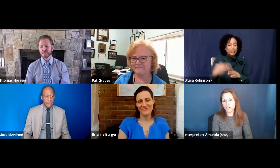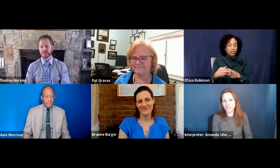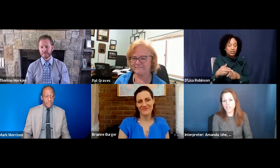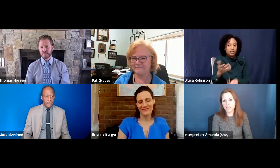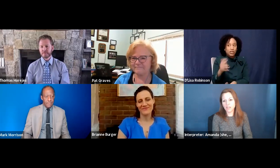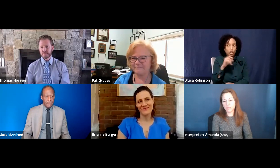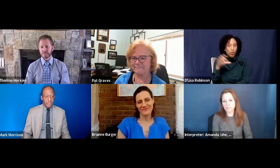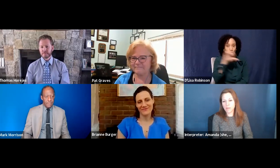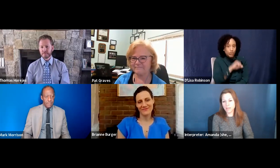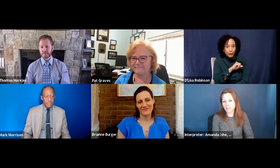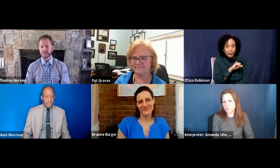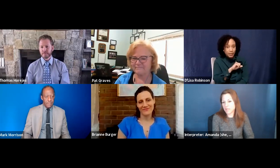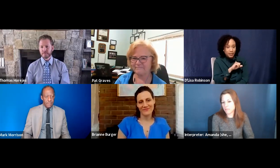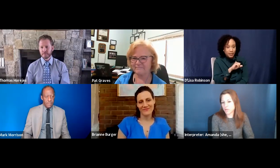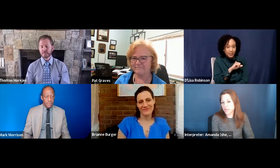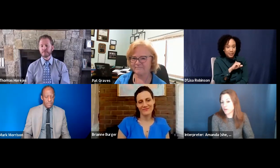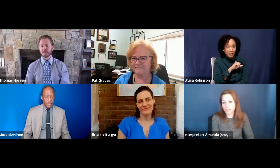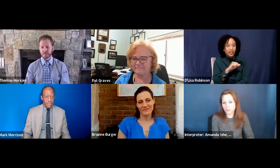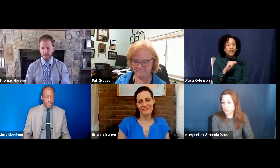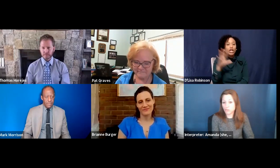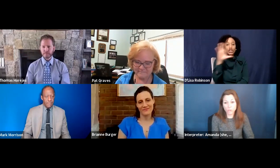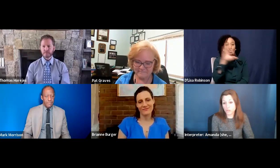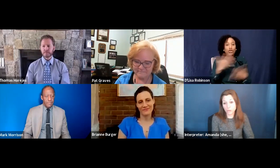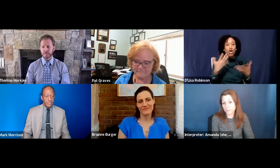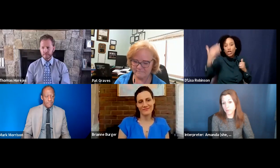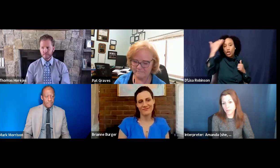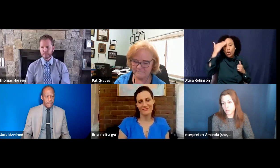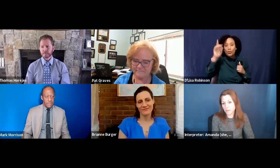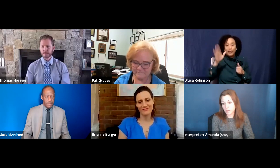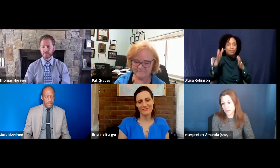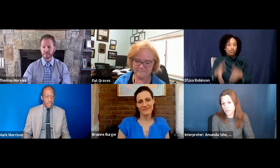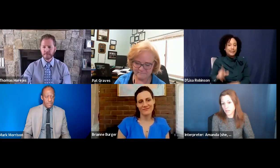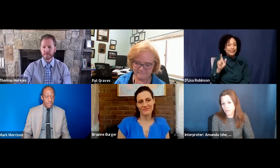The first thing that comes to mind is something that Brianne already mentioned. Don't assume.